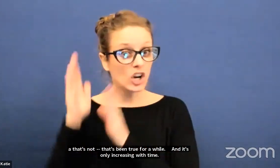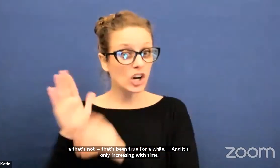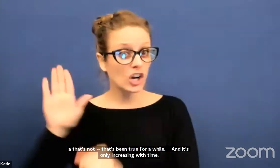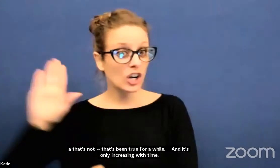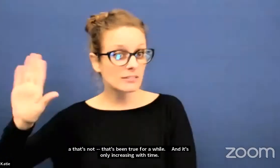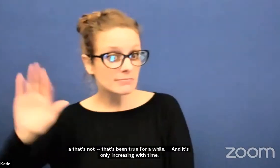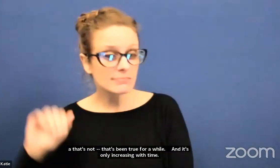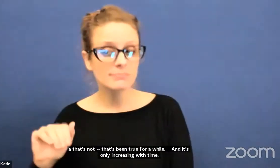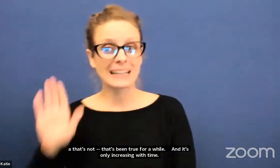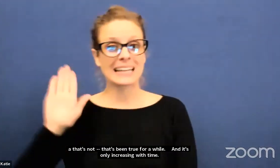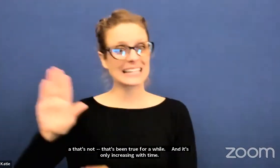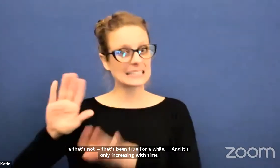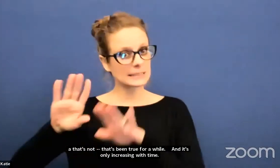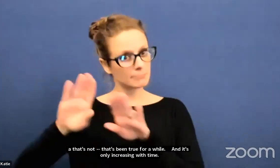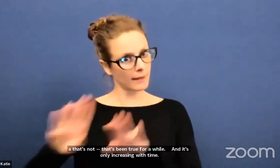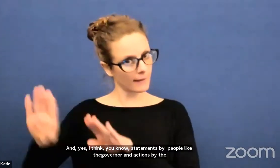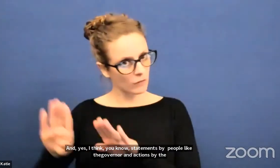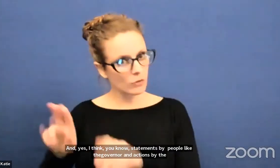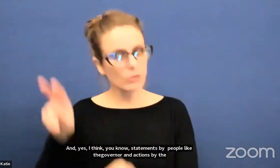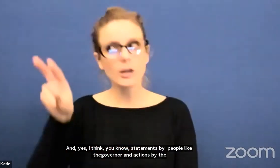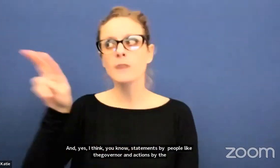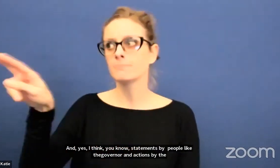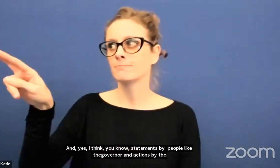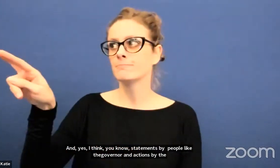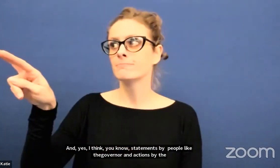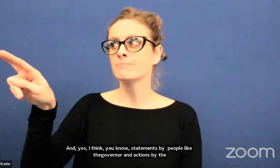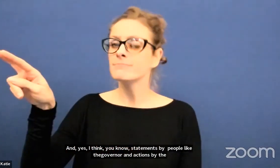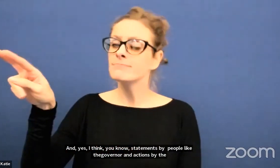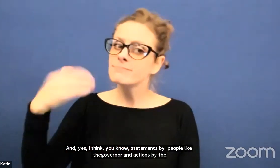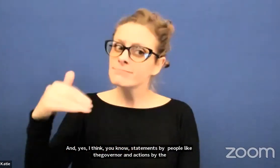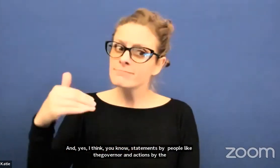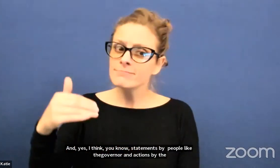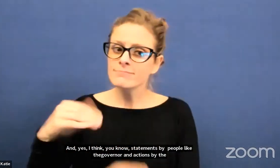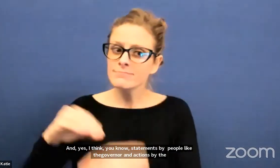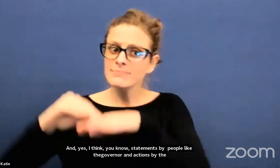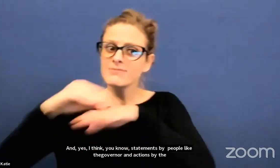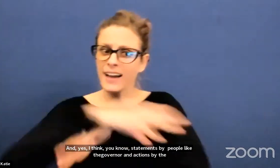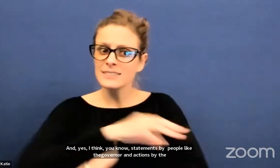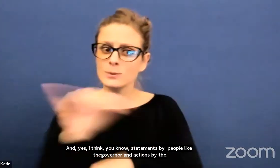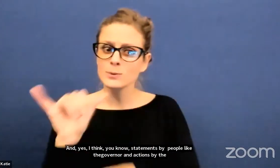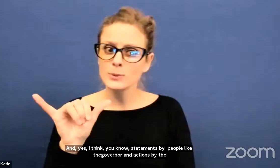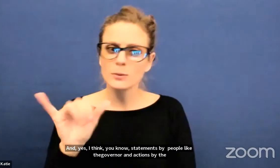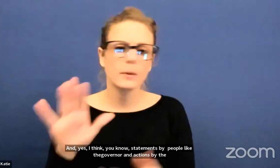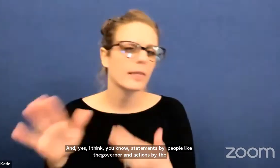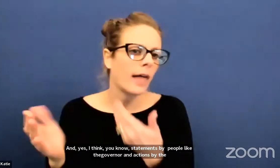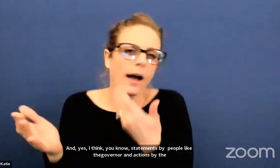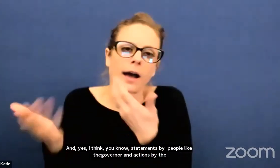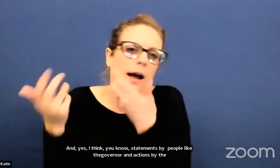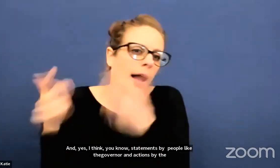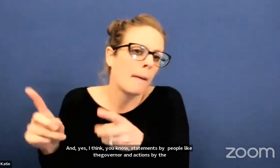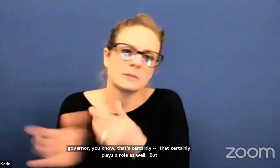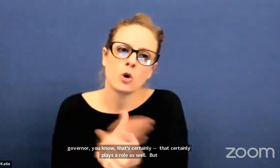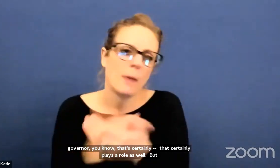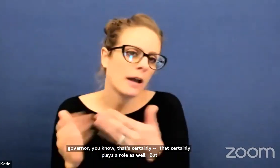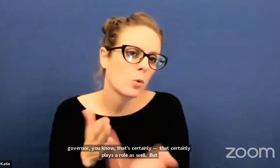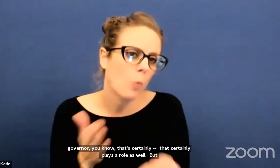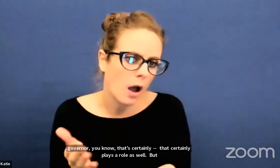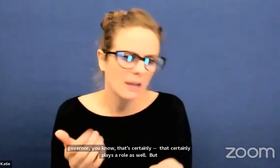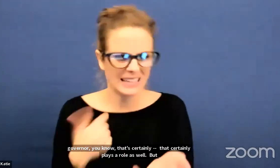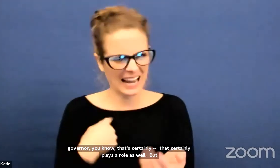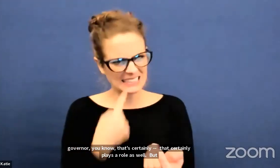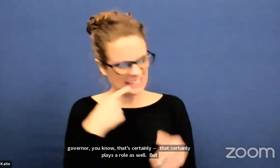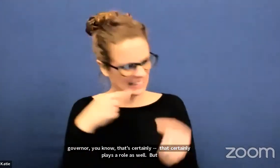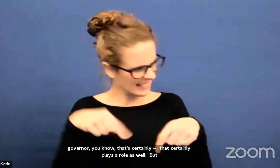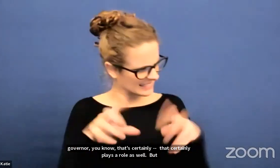actions by the governor, that certainly plays a role as well. But that is happening no matter what. I don't know if I said this in this meeting, but